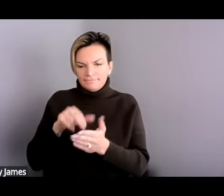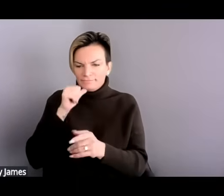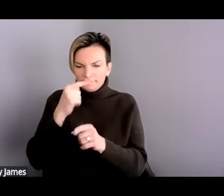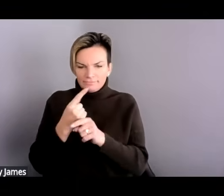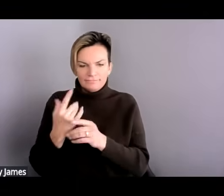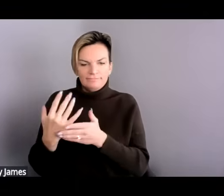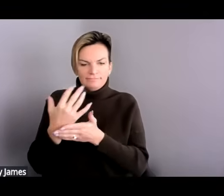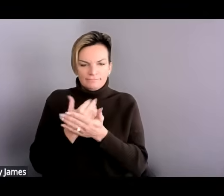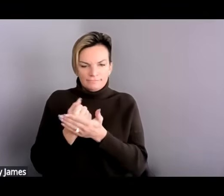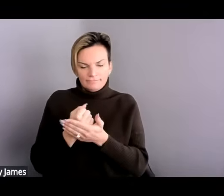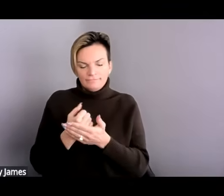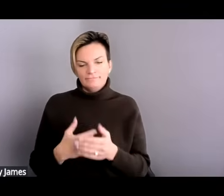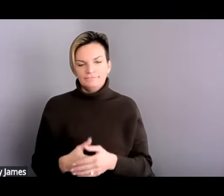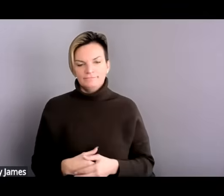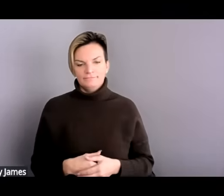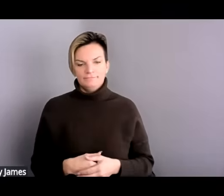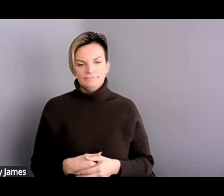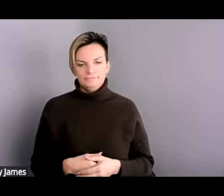Thank you.